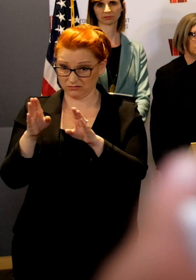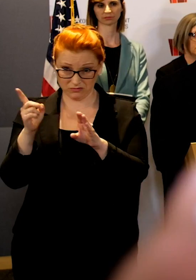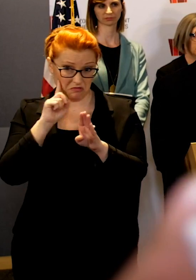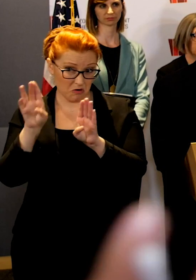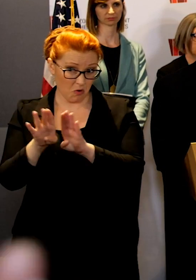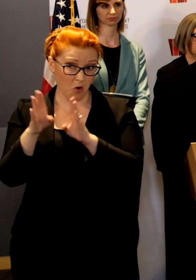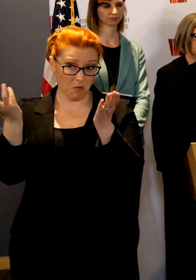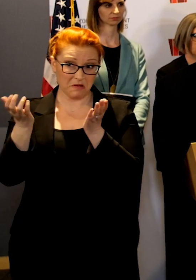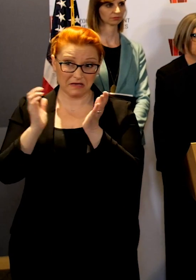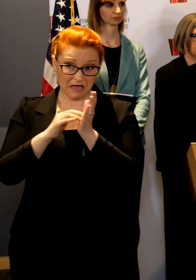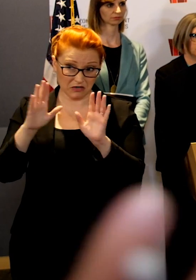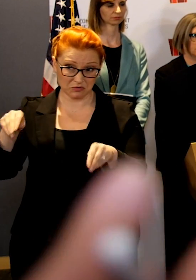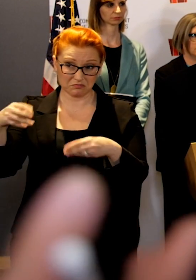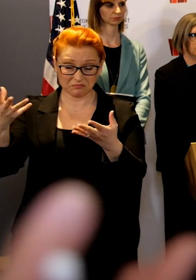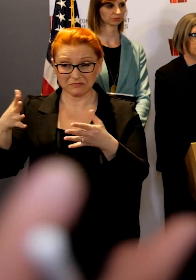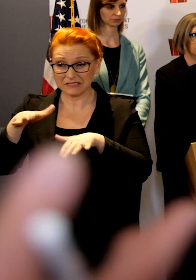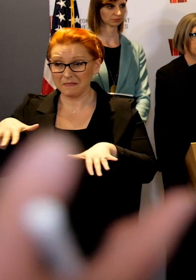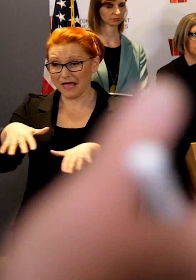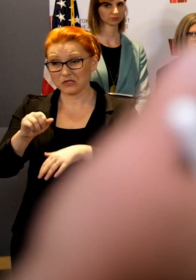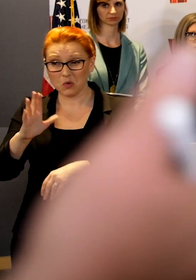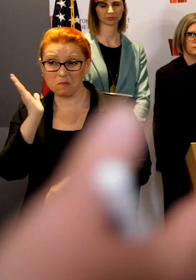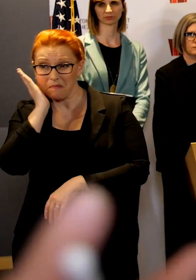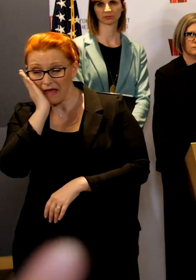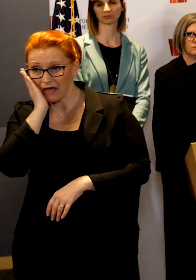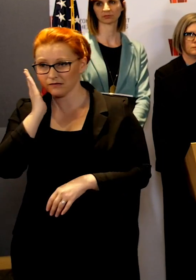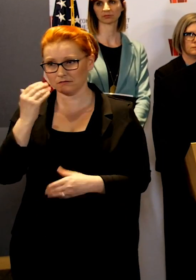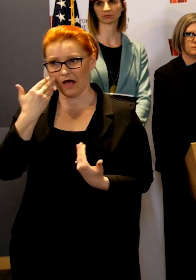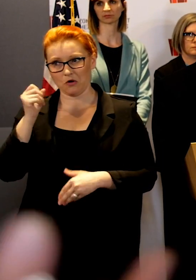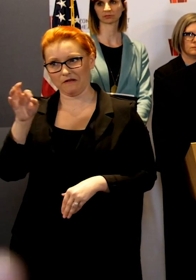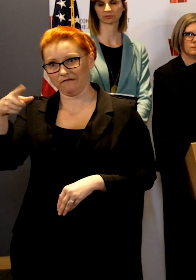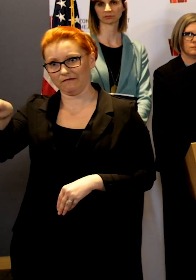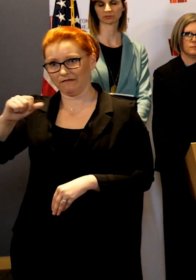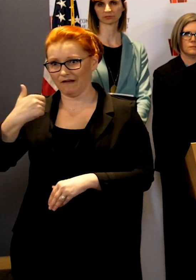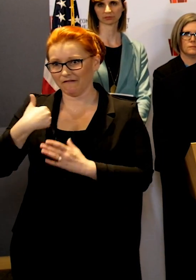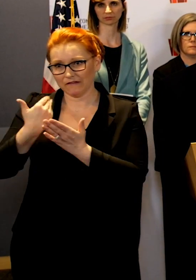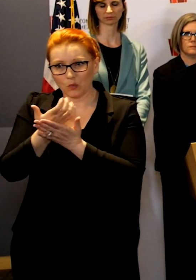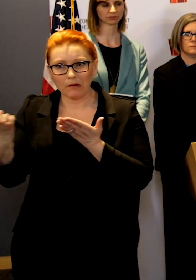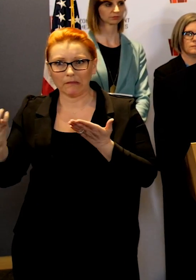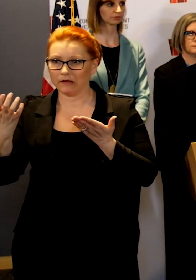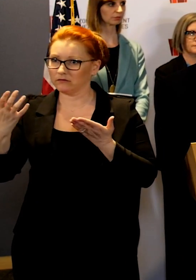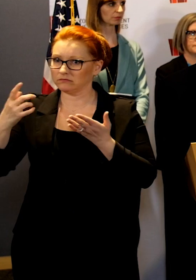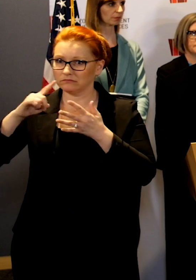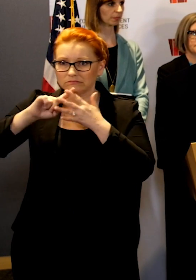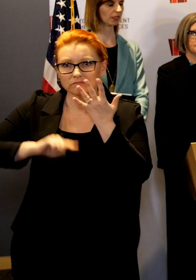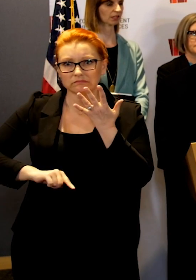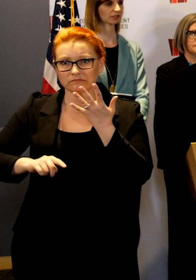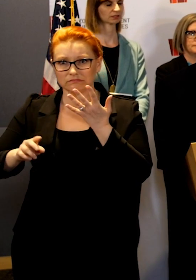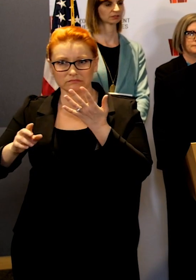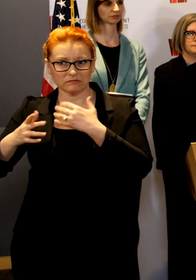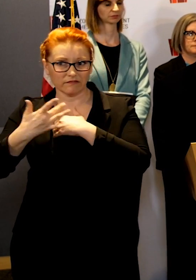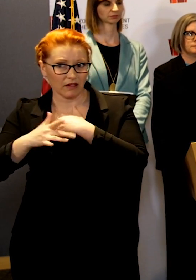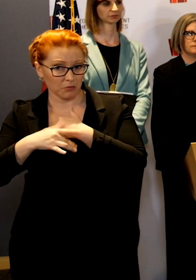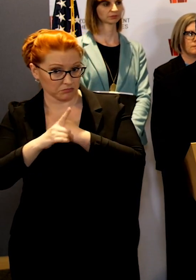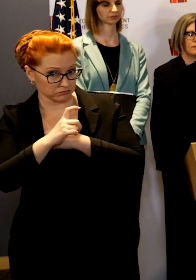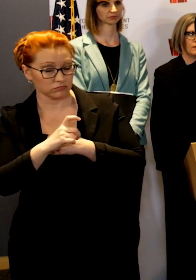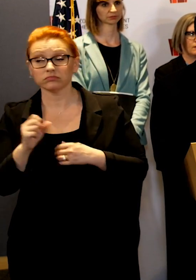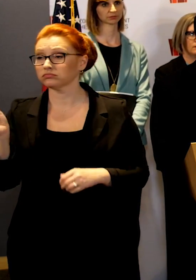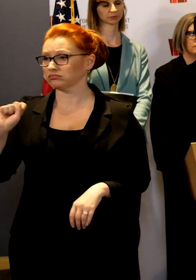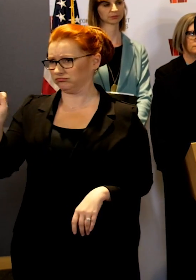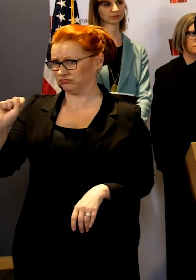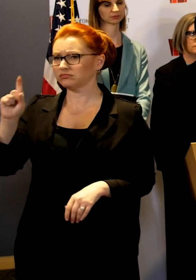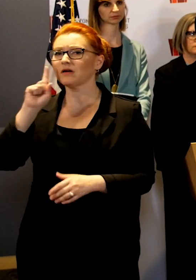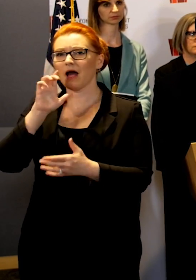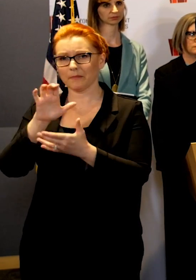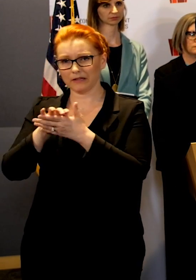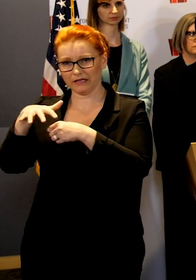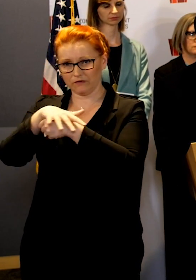to supply the bed space? I don't know if they still are equipped or what over there, but has there been any thought to that? So yes, I believe